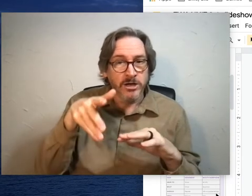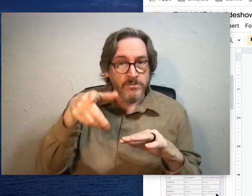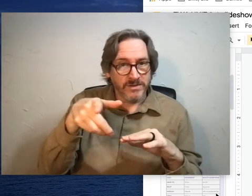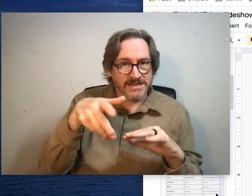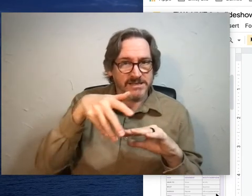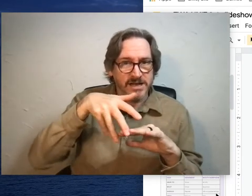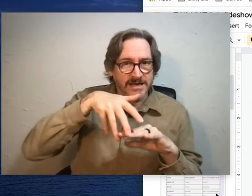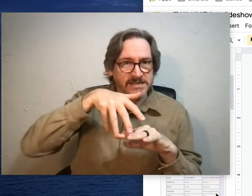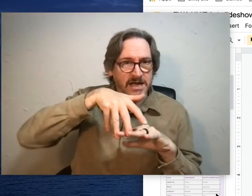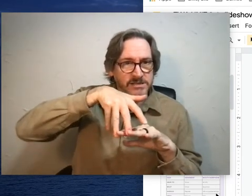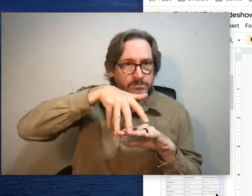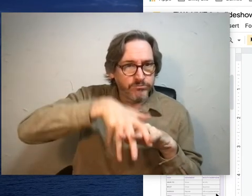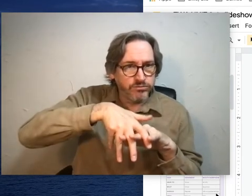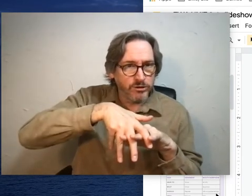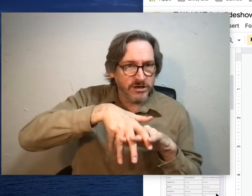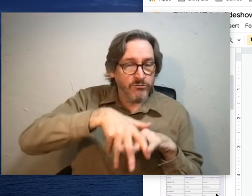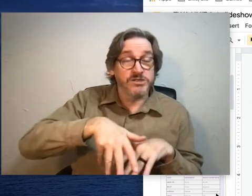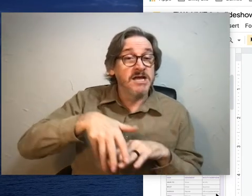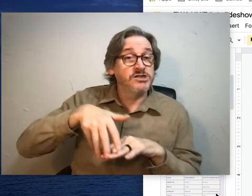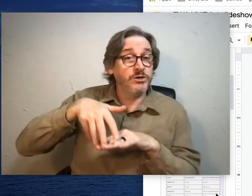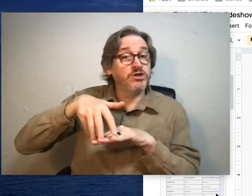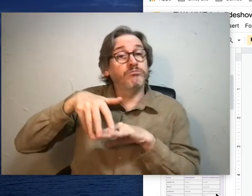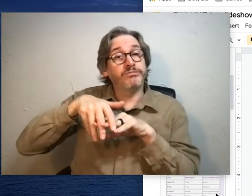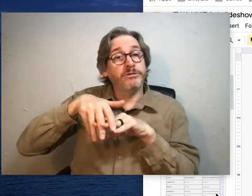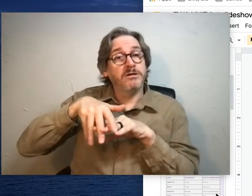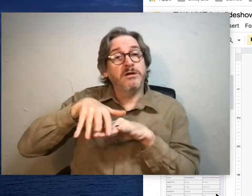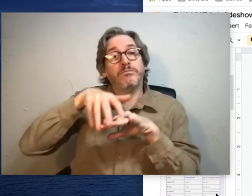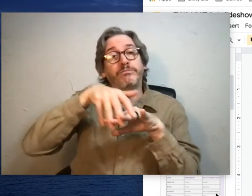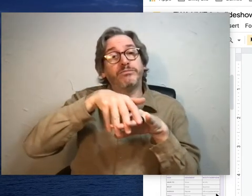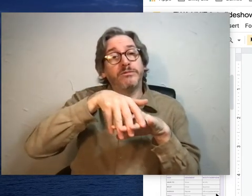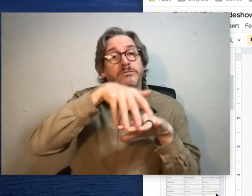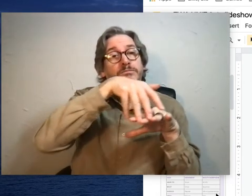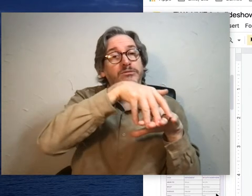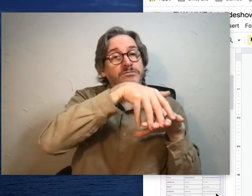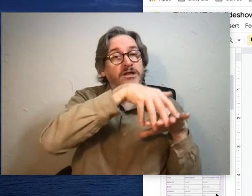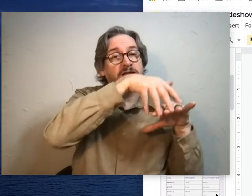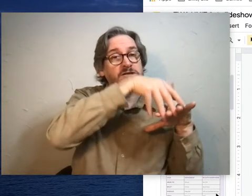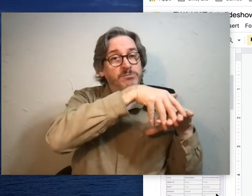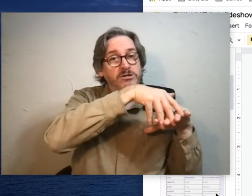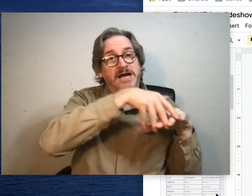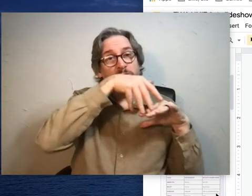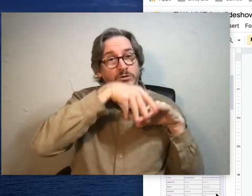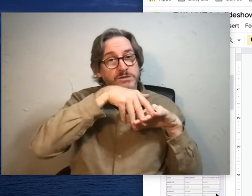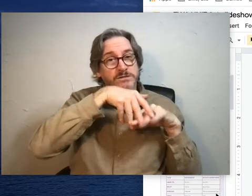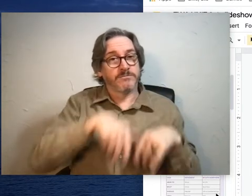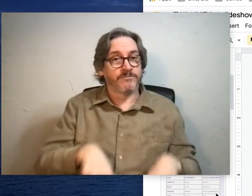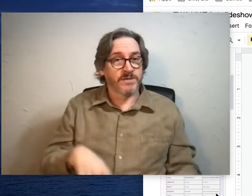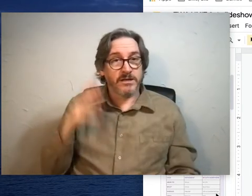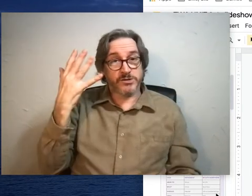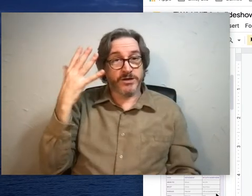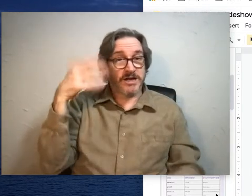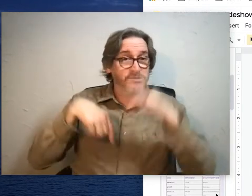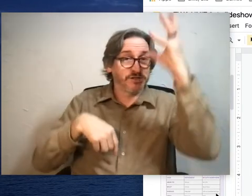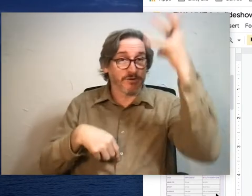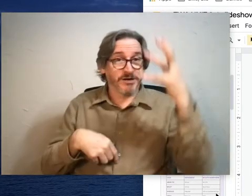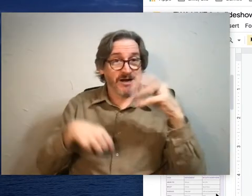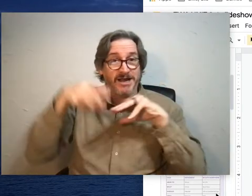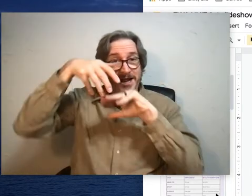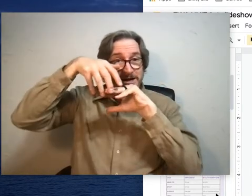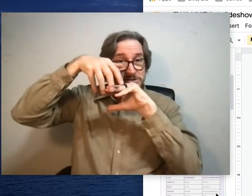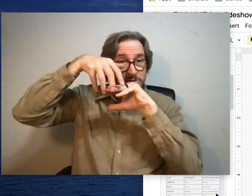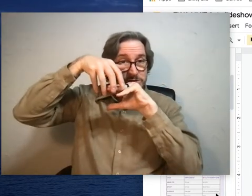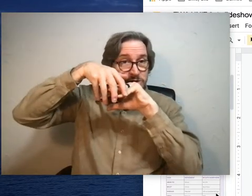and that's the next signs, put down roots. So you could do boom, boom, boom, like small time roots. So here's the tree,